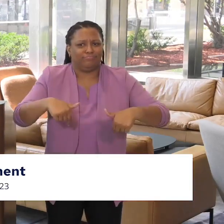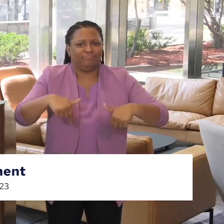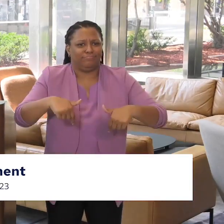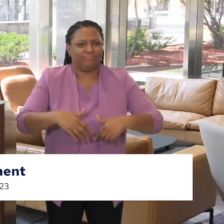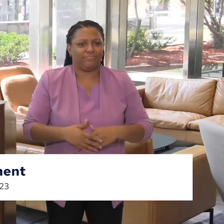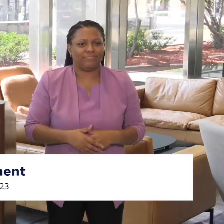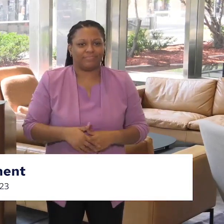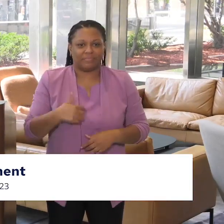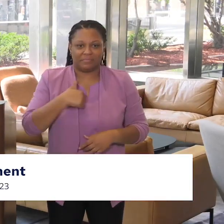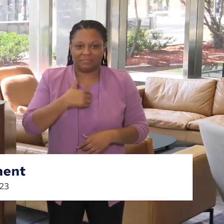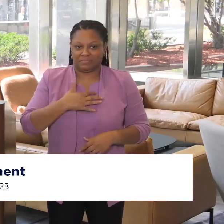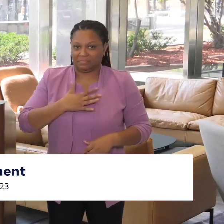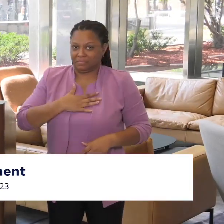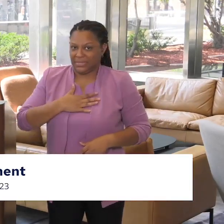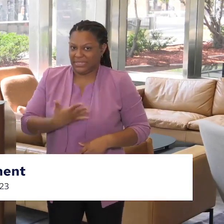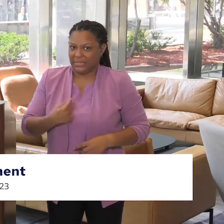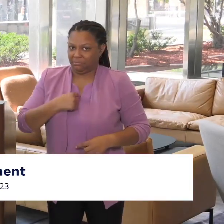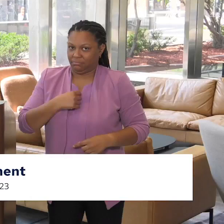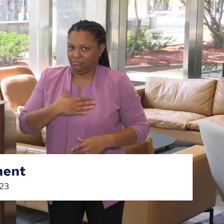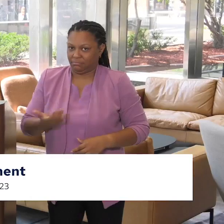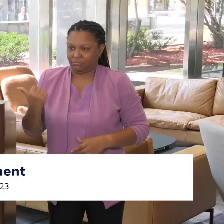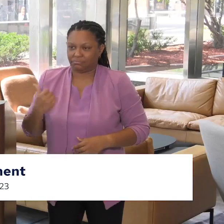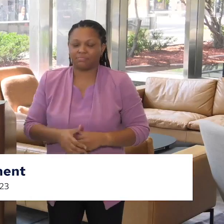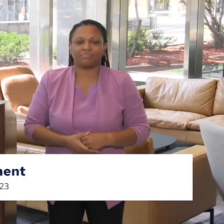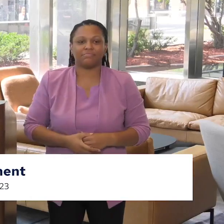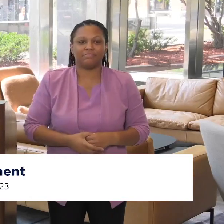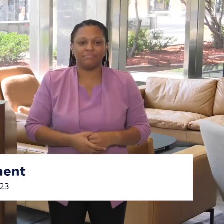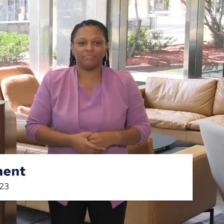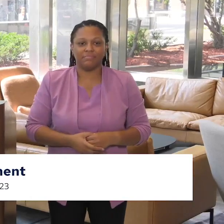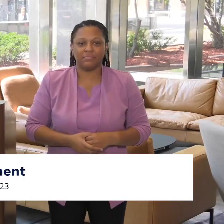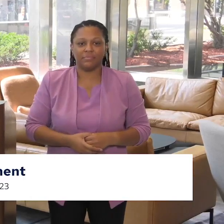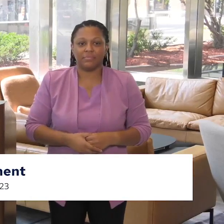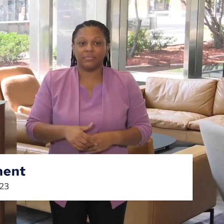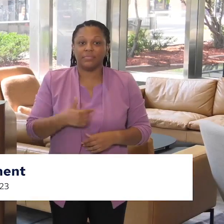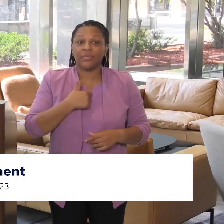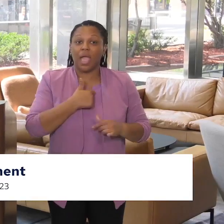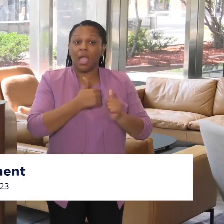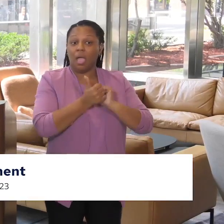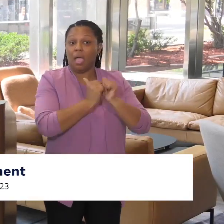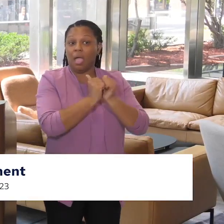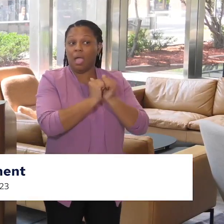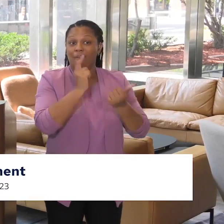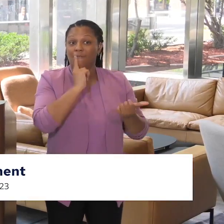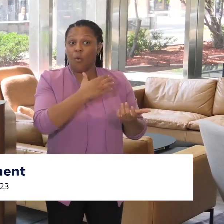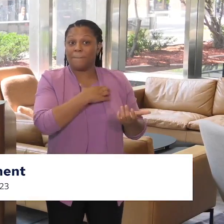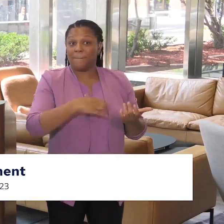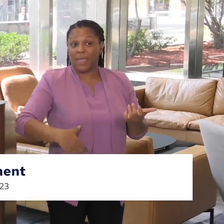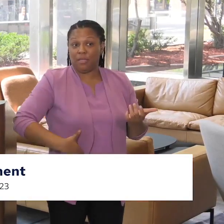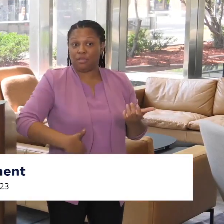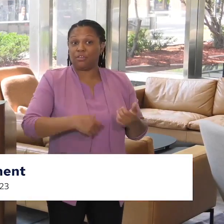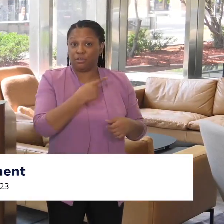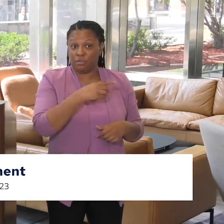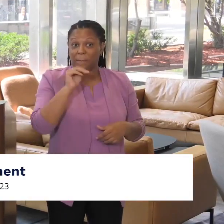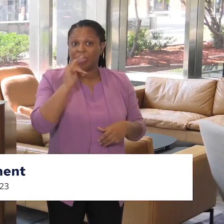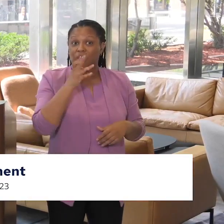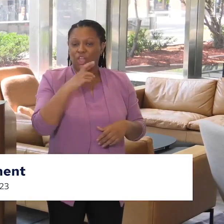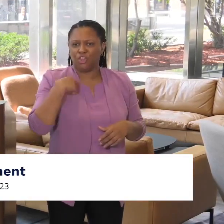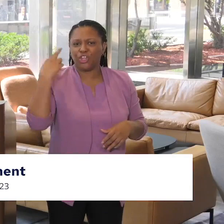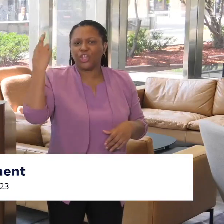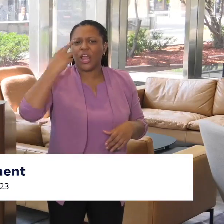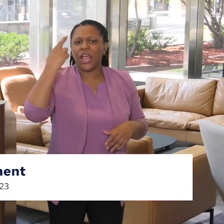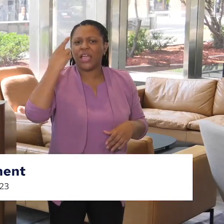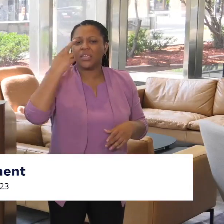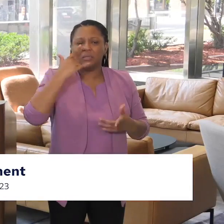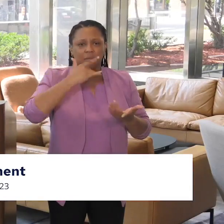I'll admit, it was a revelation to me when I was running for mayor, just how much innovation happens here, just how much